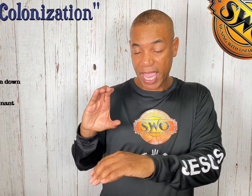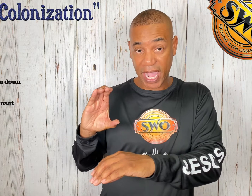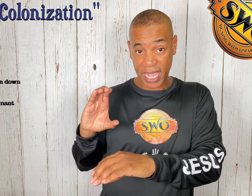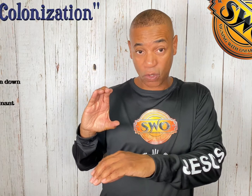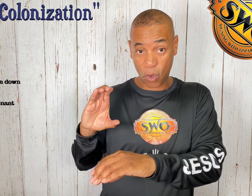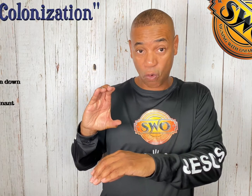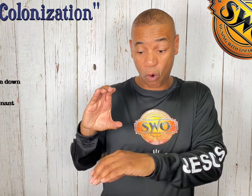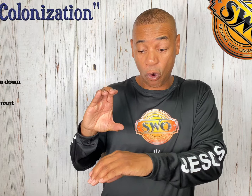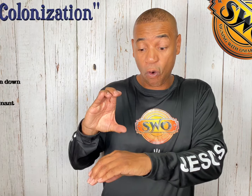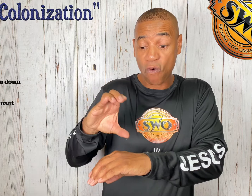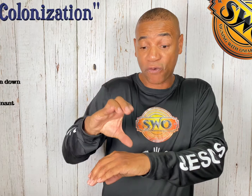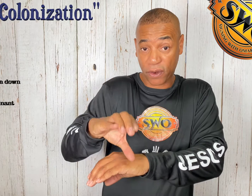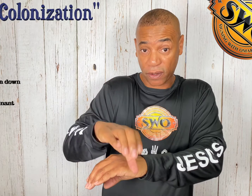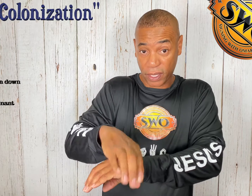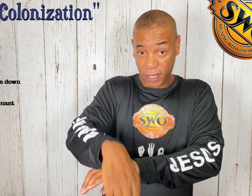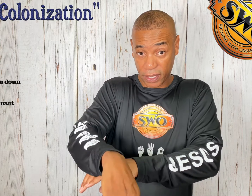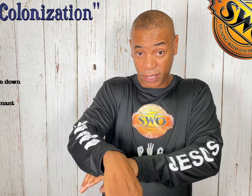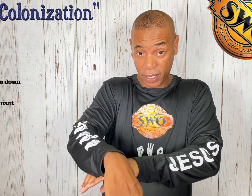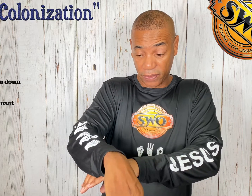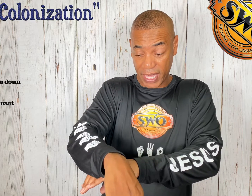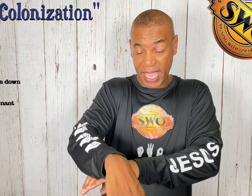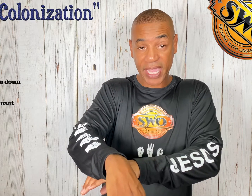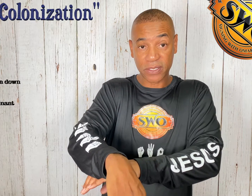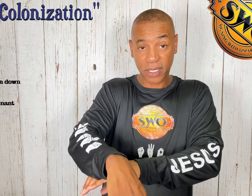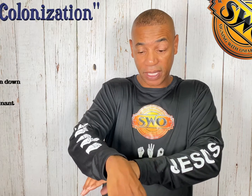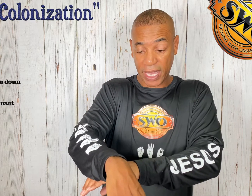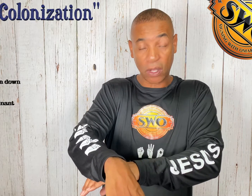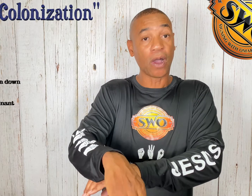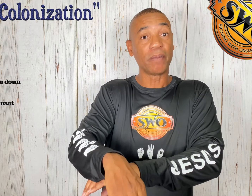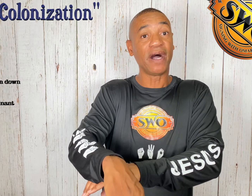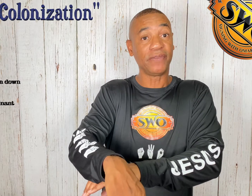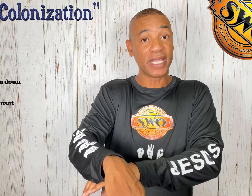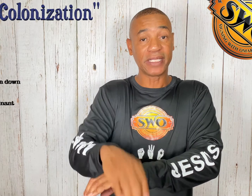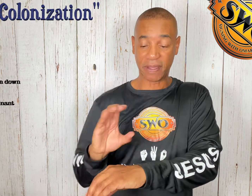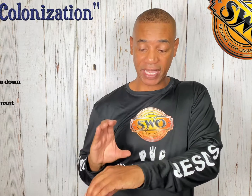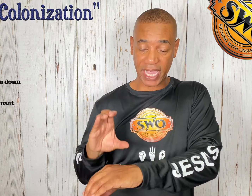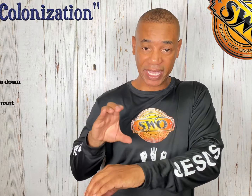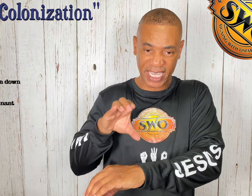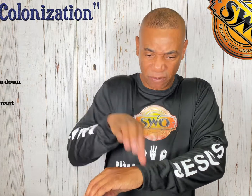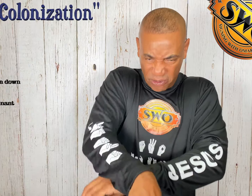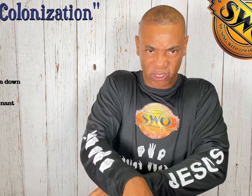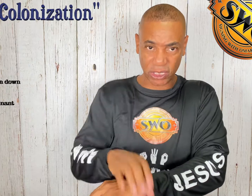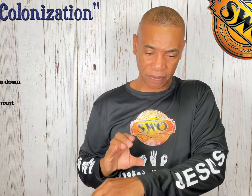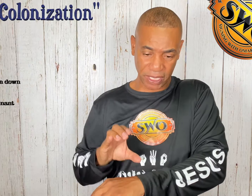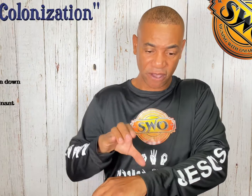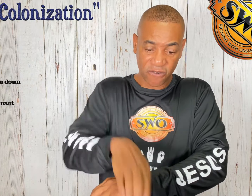and that'll go over the hand and the arm of the non-dominant hand. It's like you're pushing something,